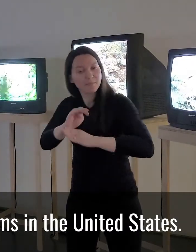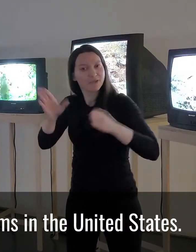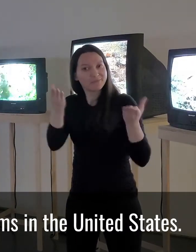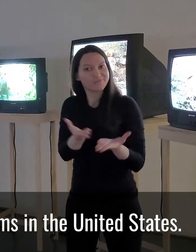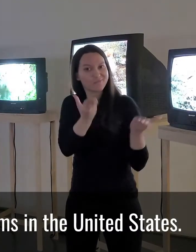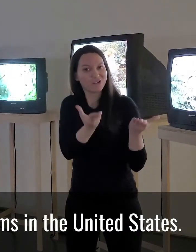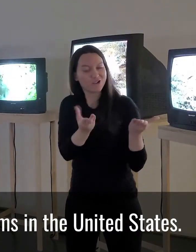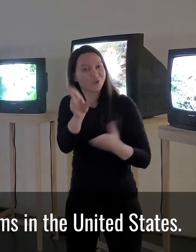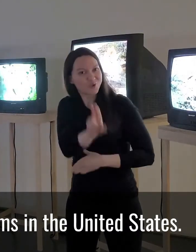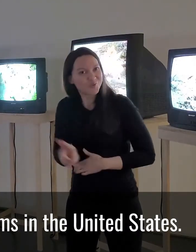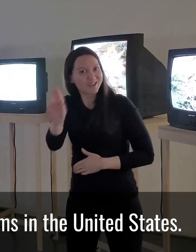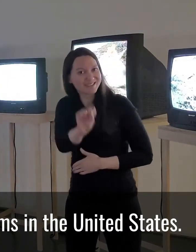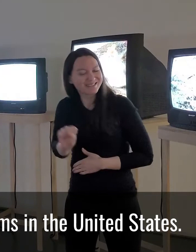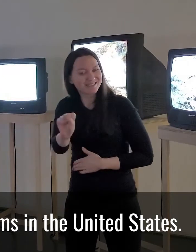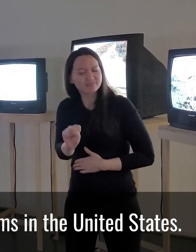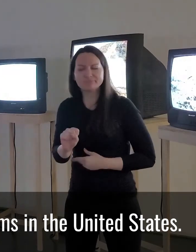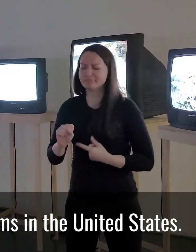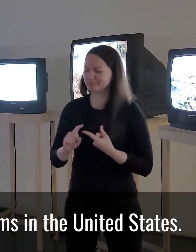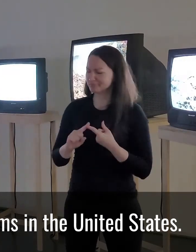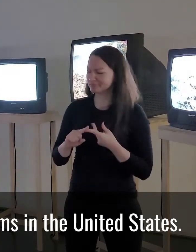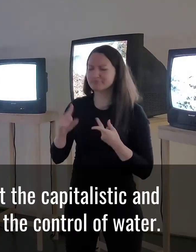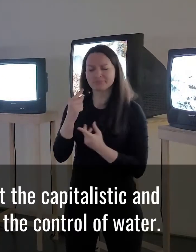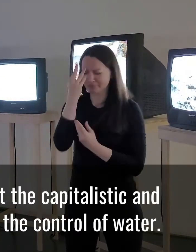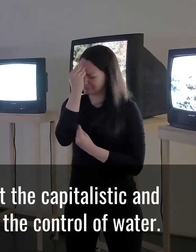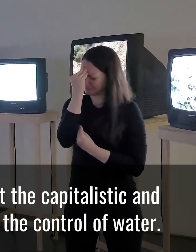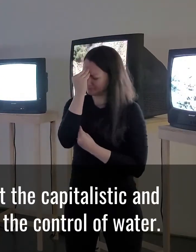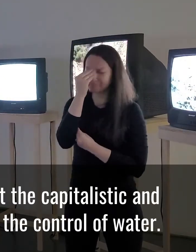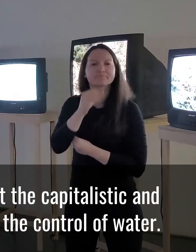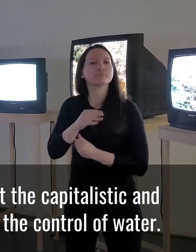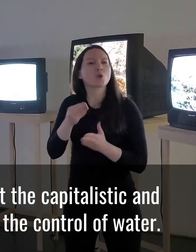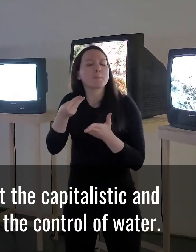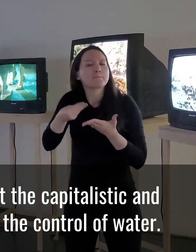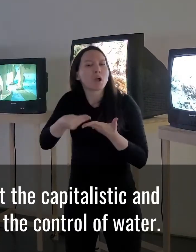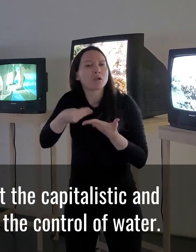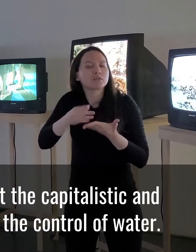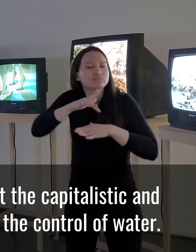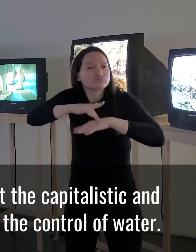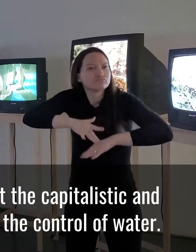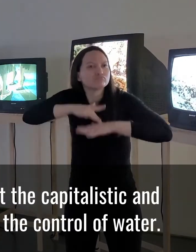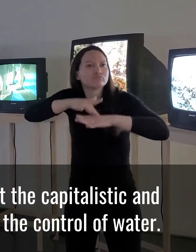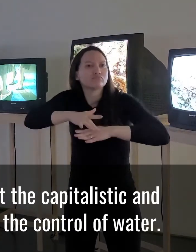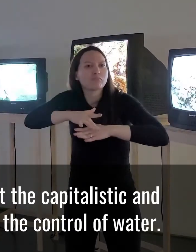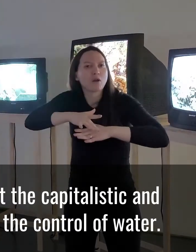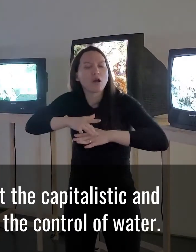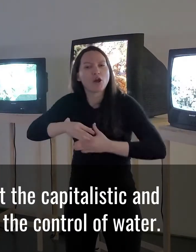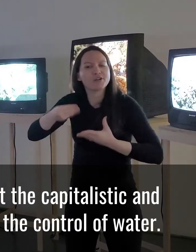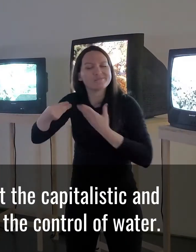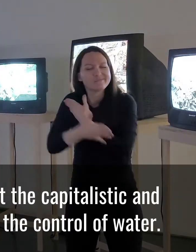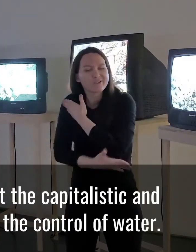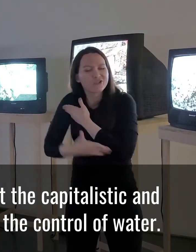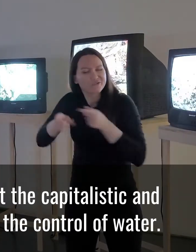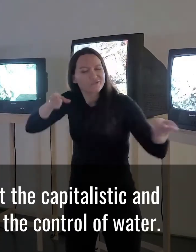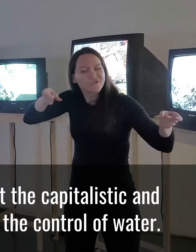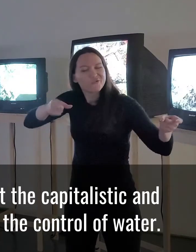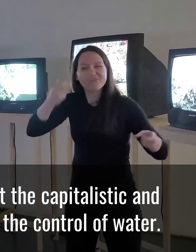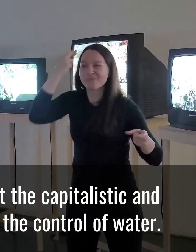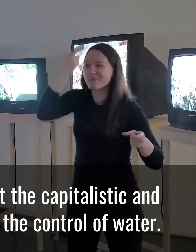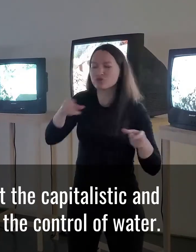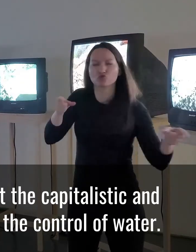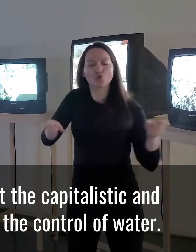United States. And they bring to light the capitalistic and colonialist reasons for the control